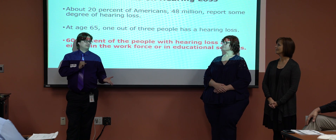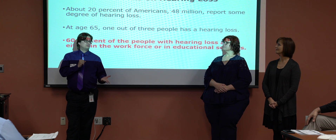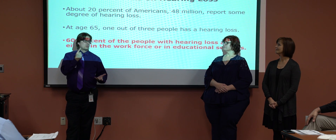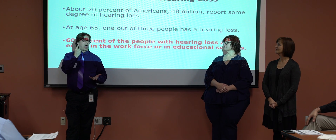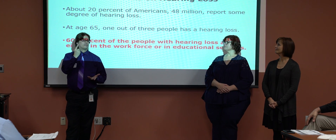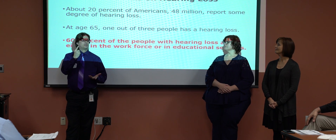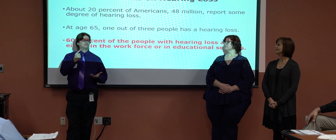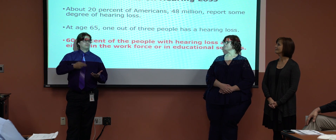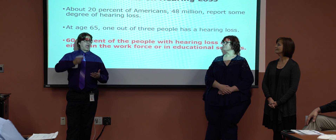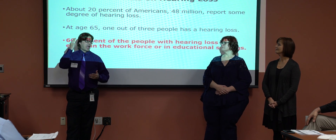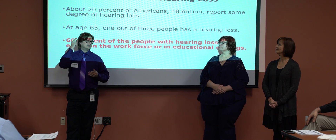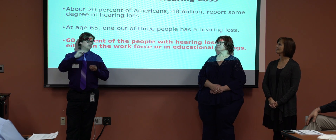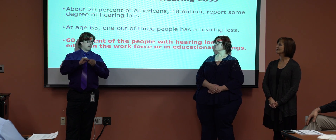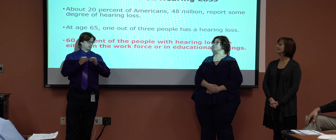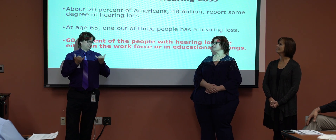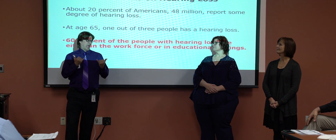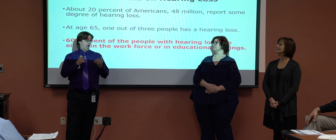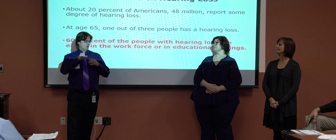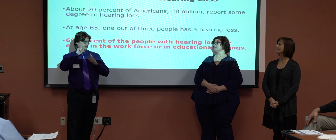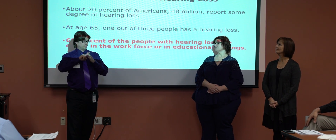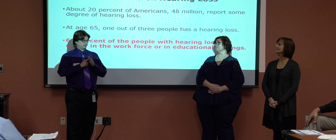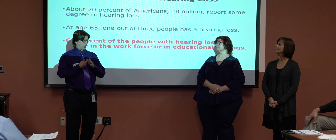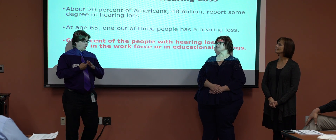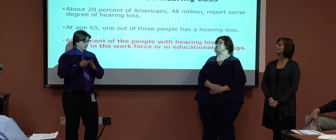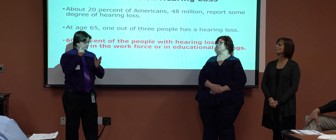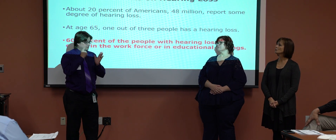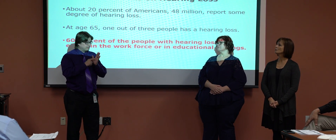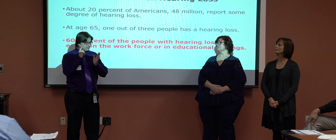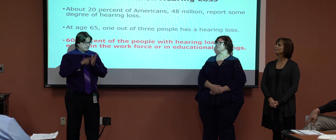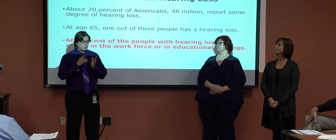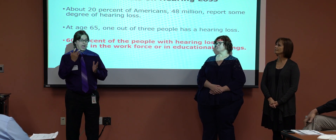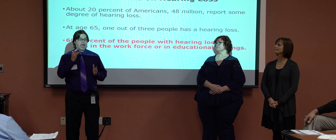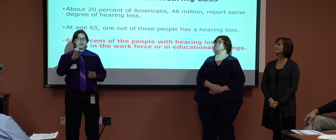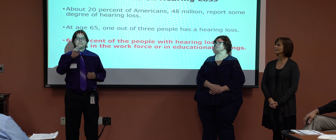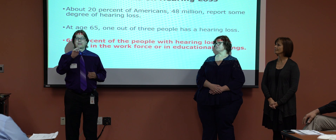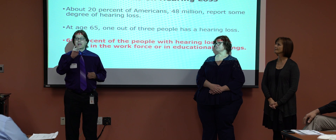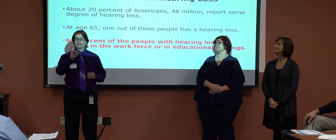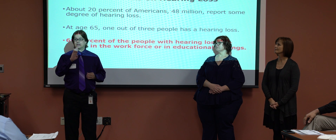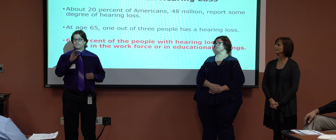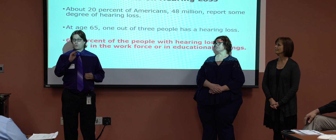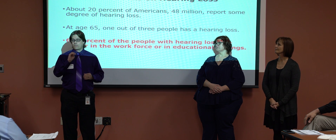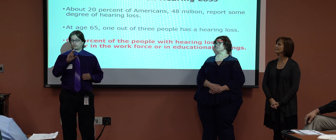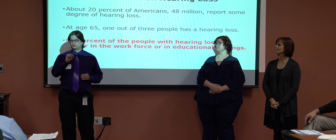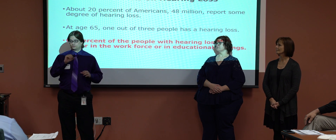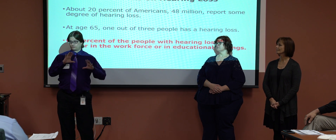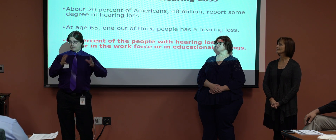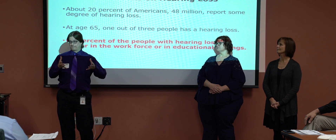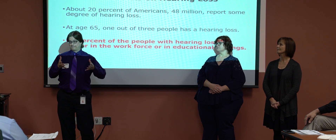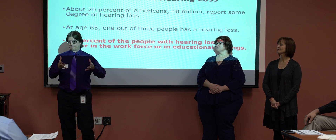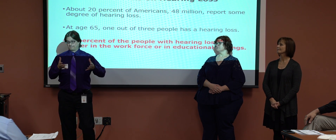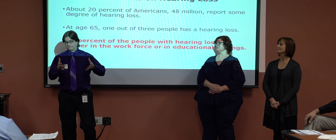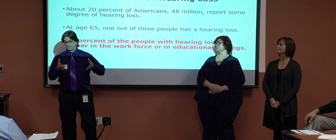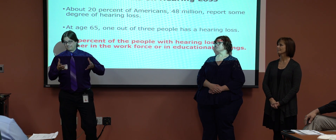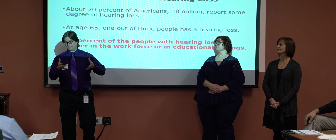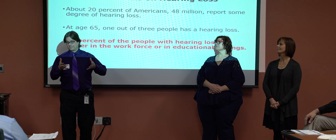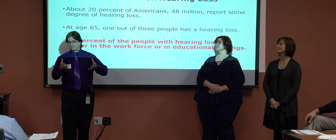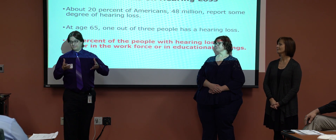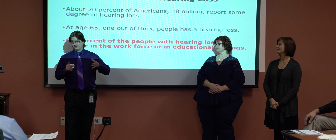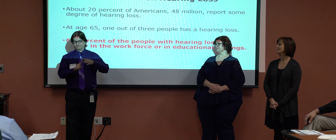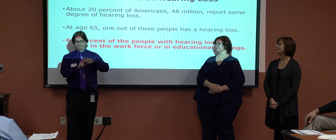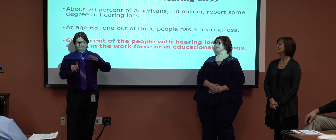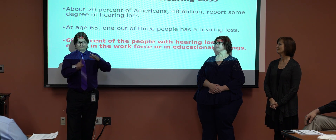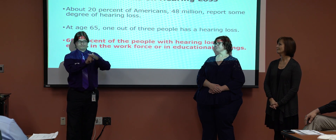age is one of the highest factors there, because you've got a lot of baby